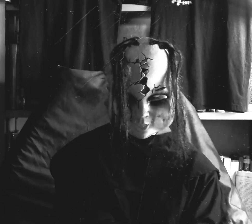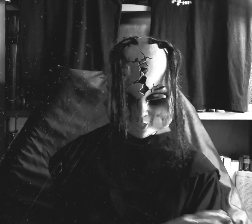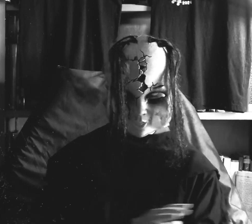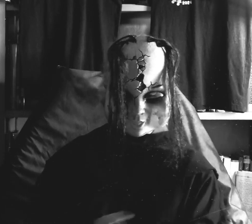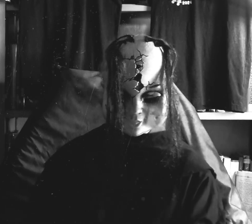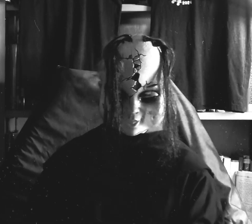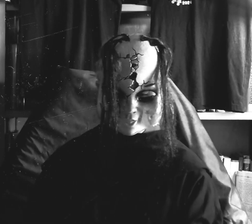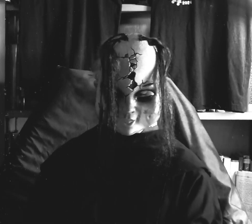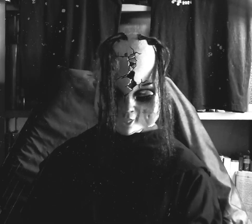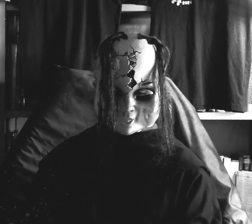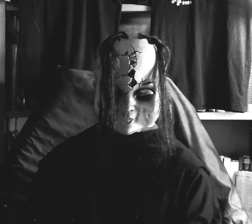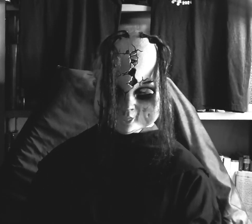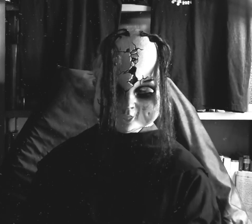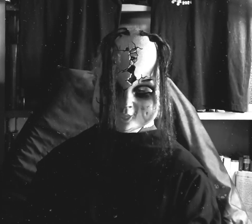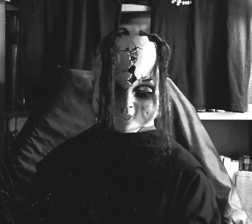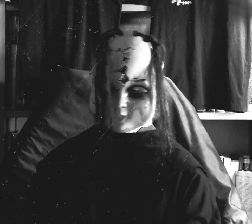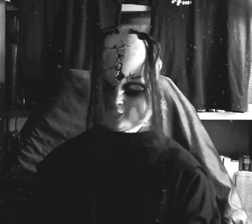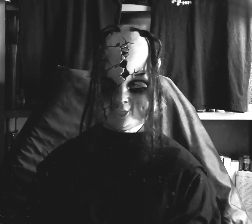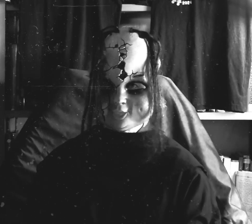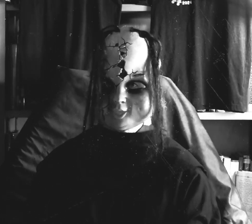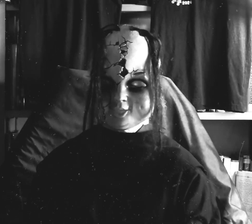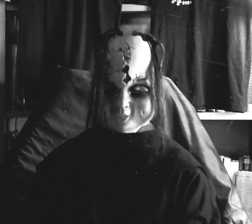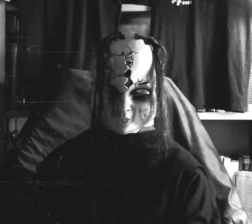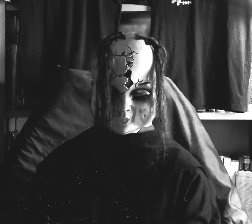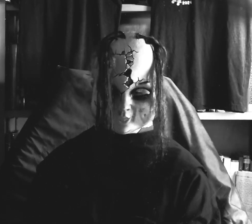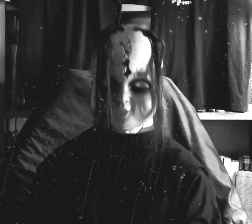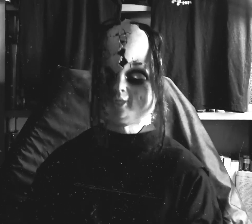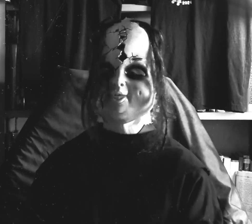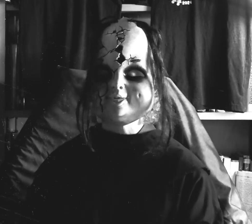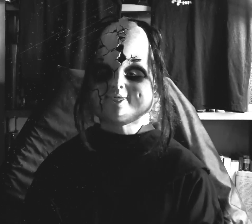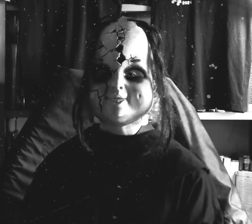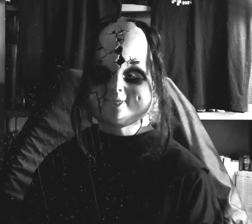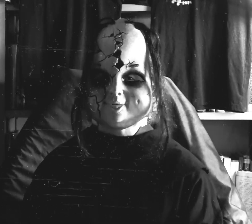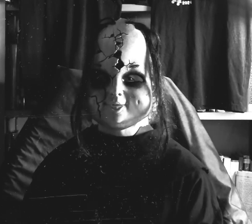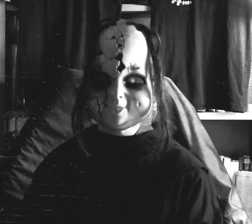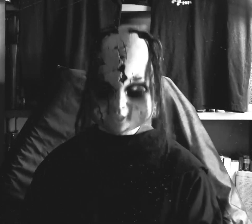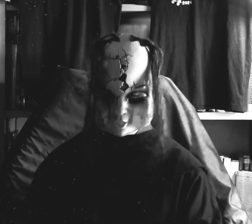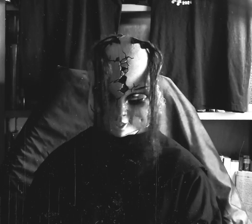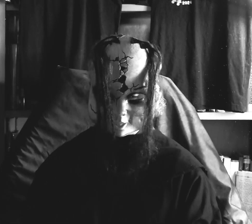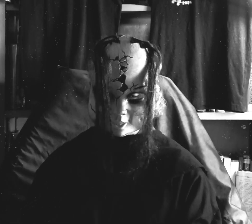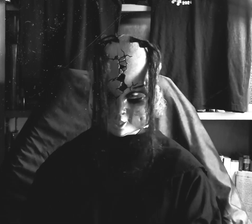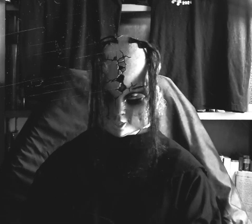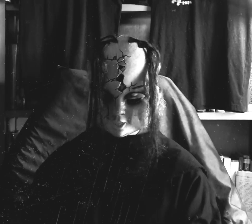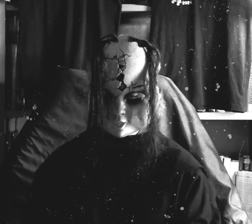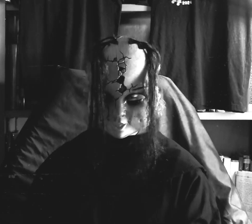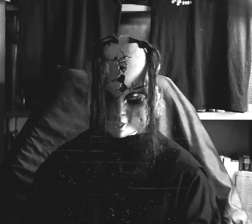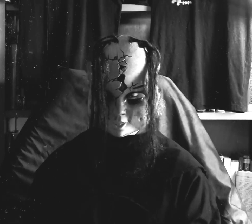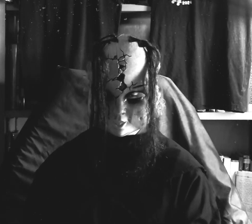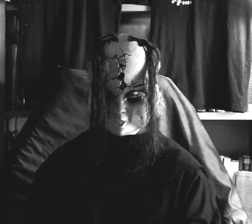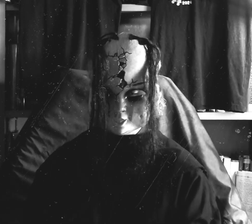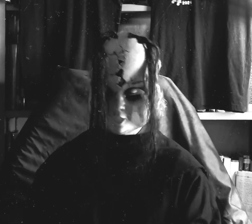river. It was not the wind, it was La Llorona, the weeping willow